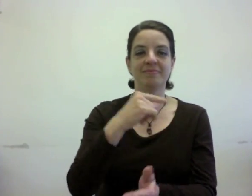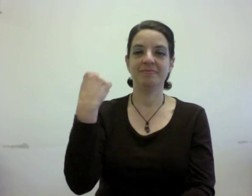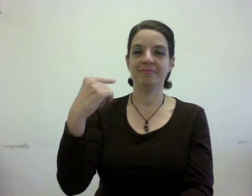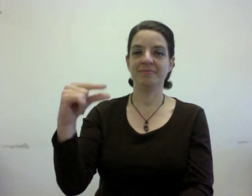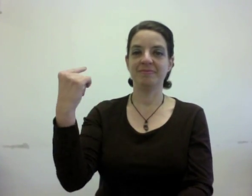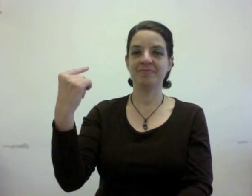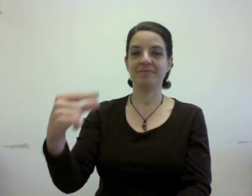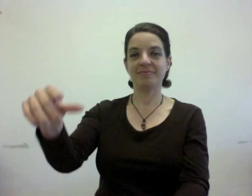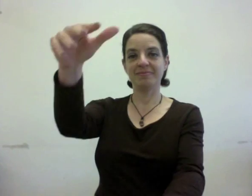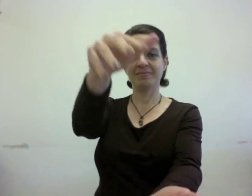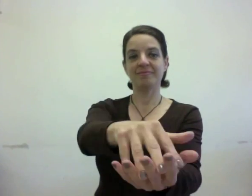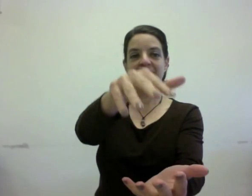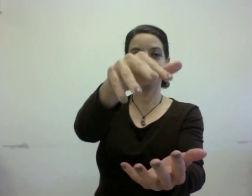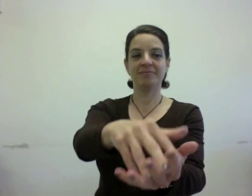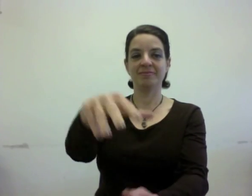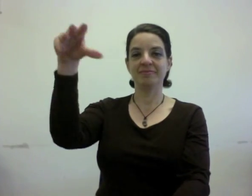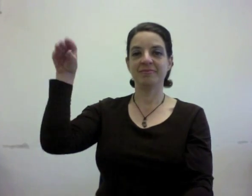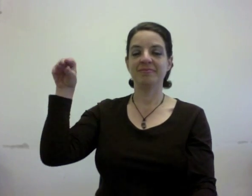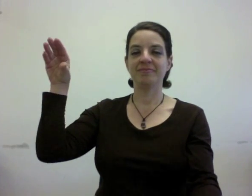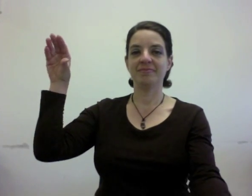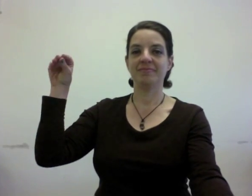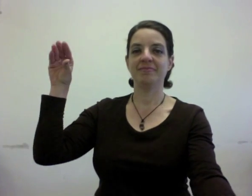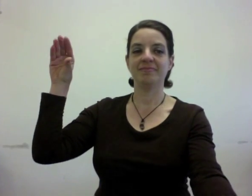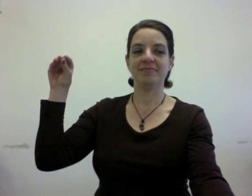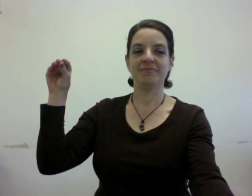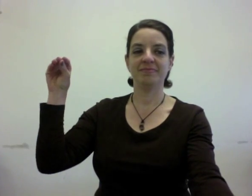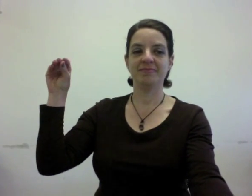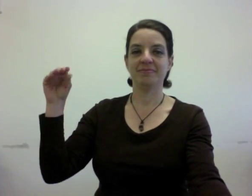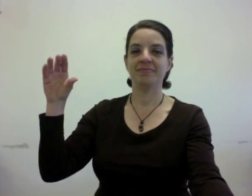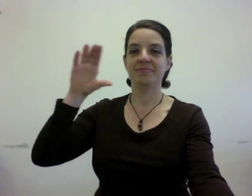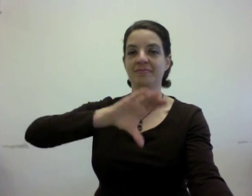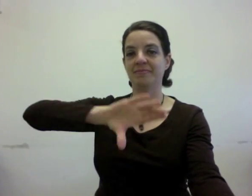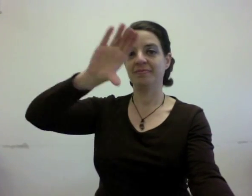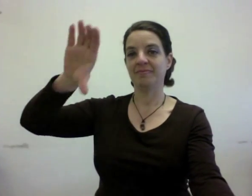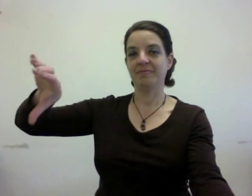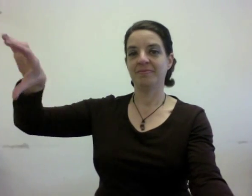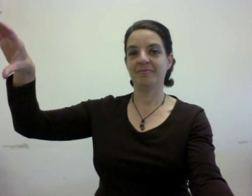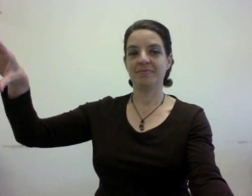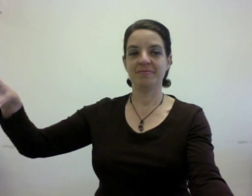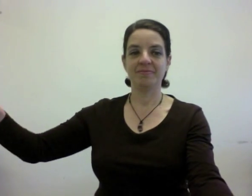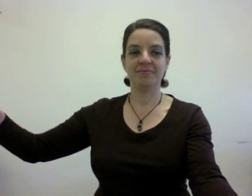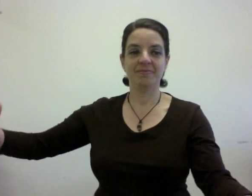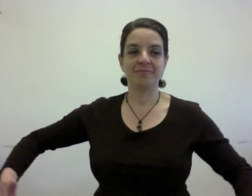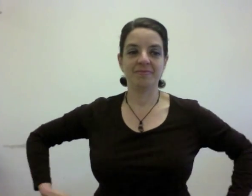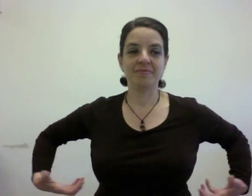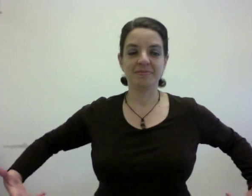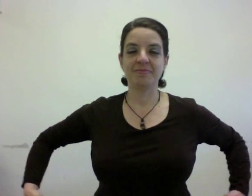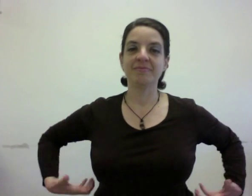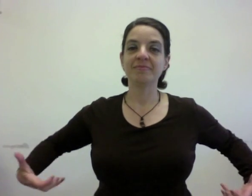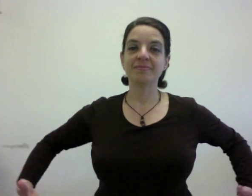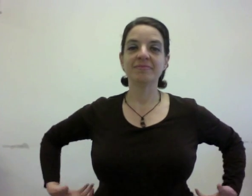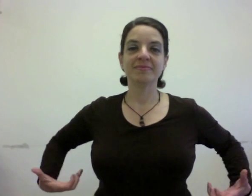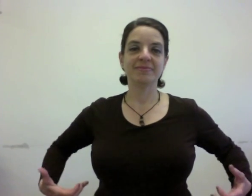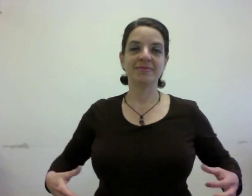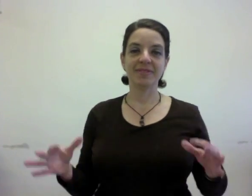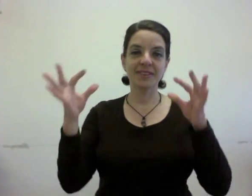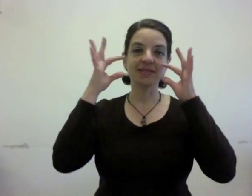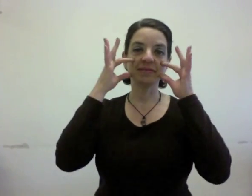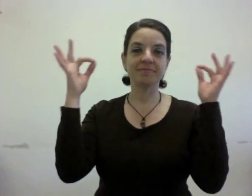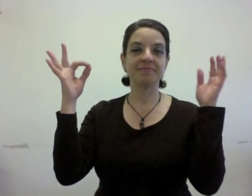green alligators and long-necked geese, some humpty-back camels and some chimpanzees, some cats and rats